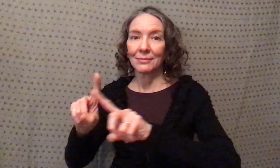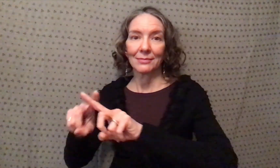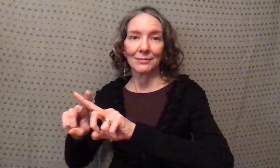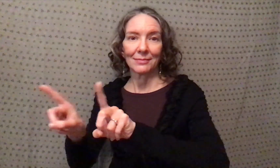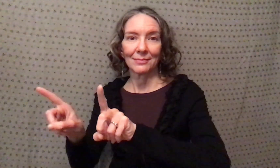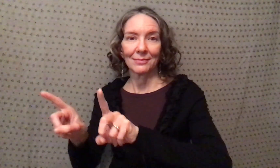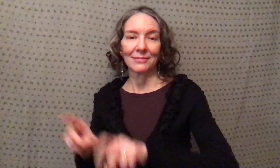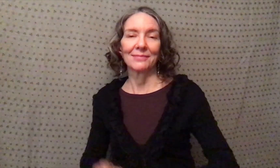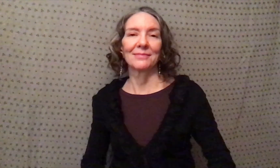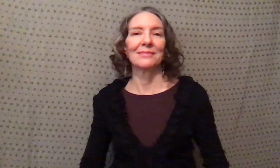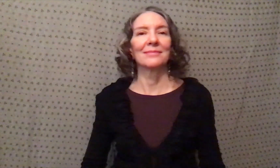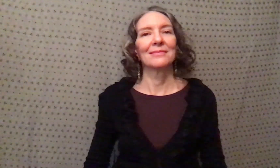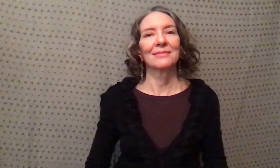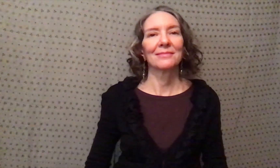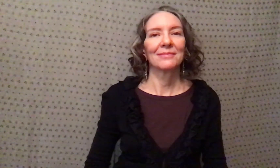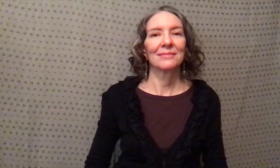Many different things.